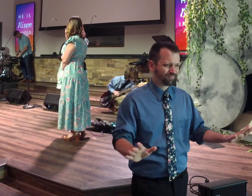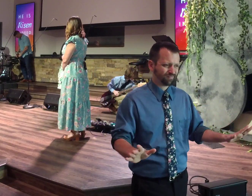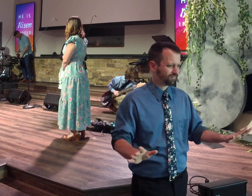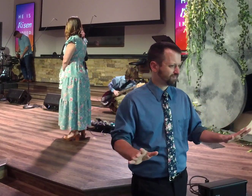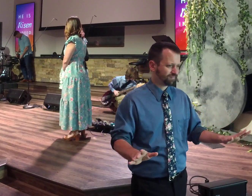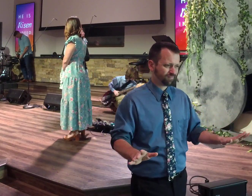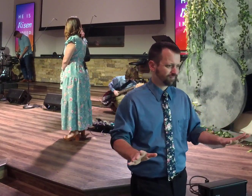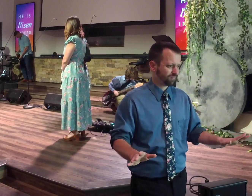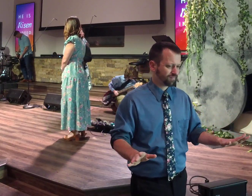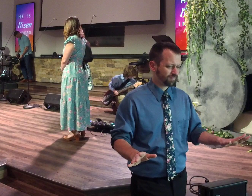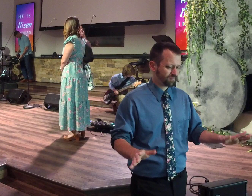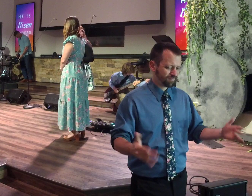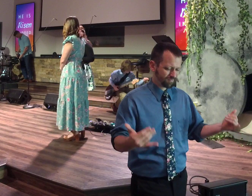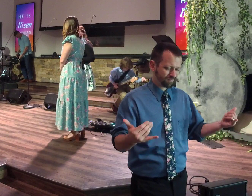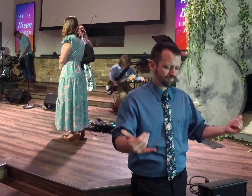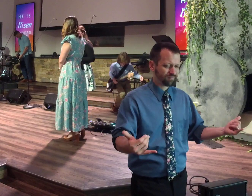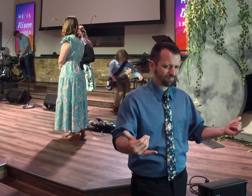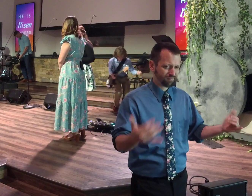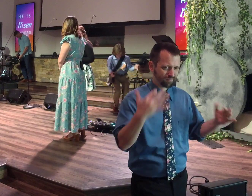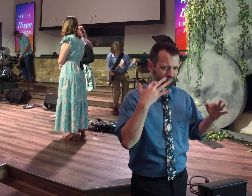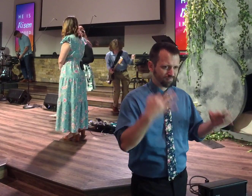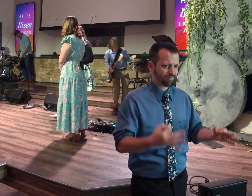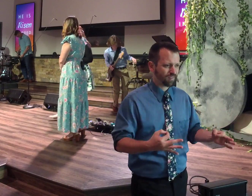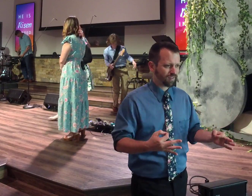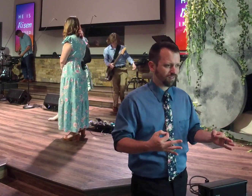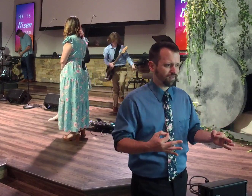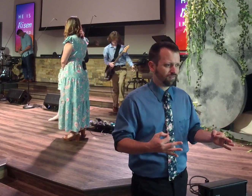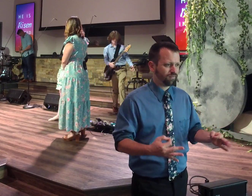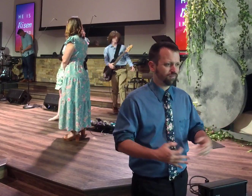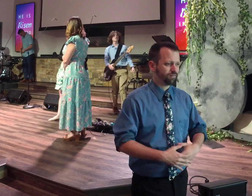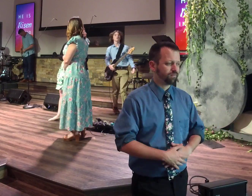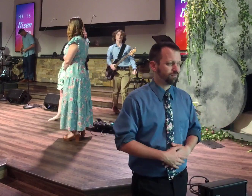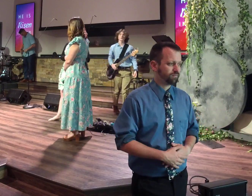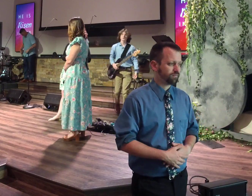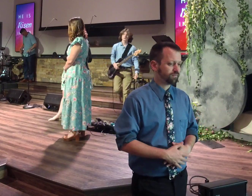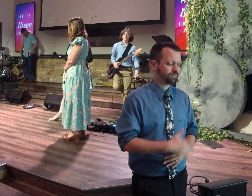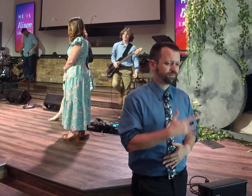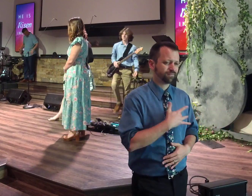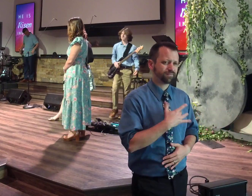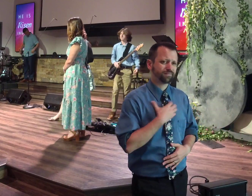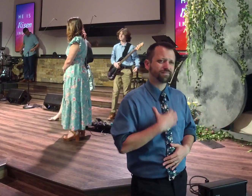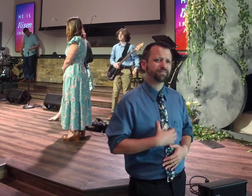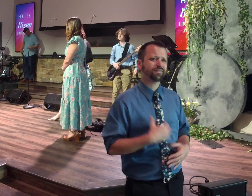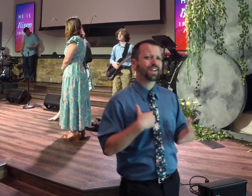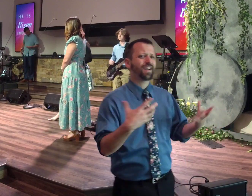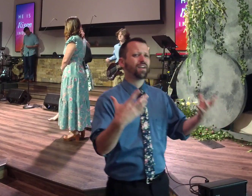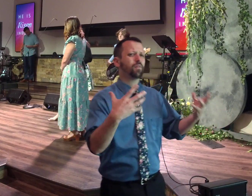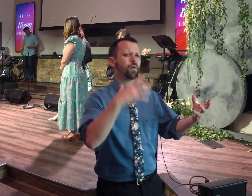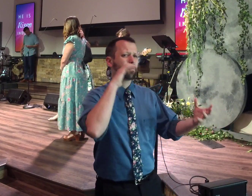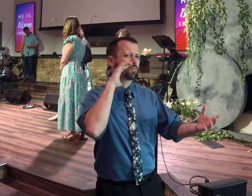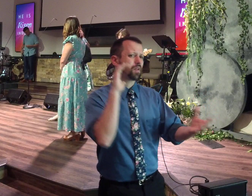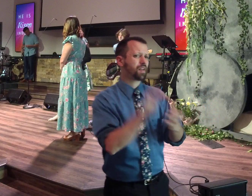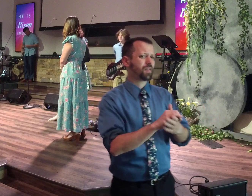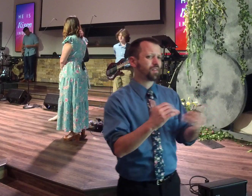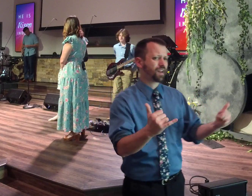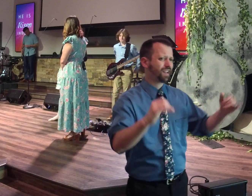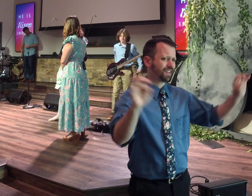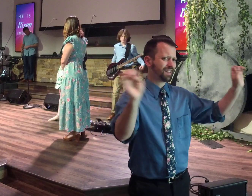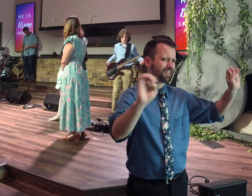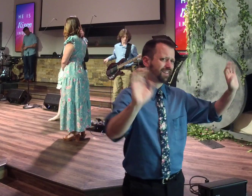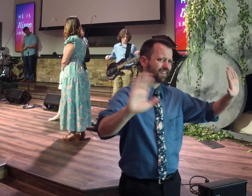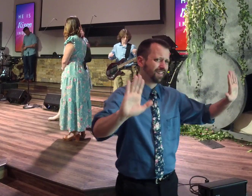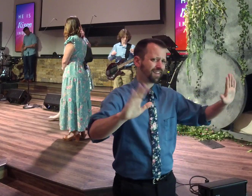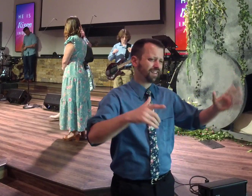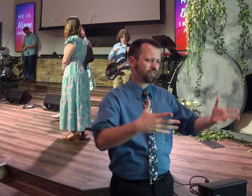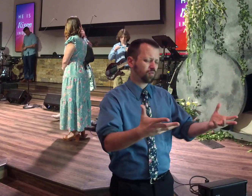time slip away. If your heart's desire today is to believe, here on Easter Sunday, your desire is